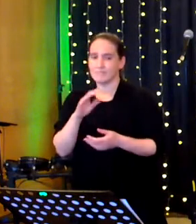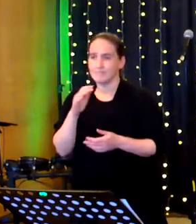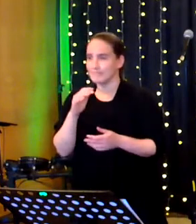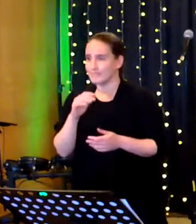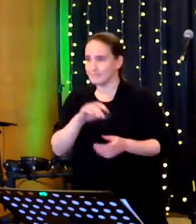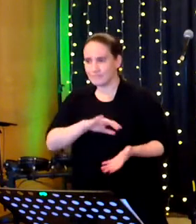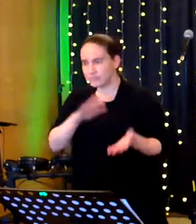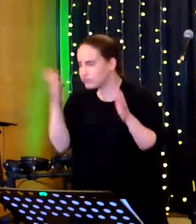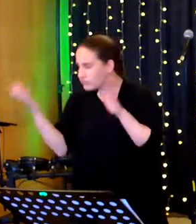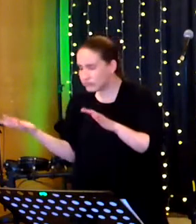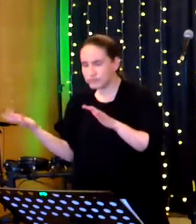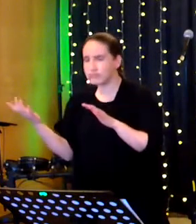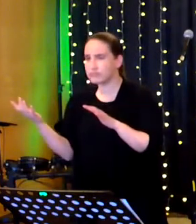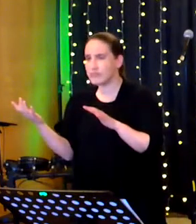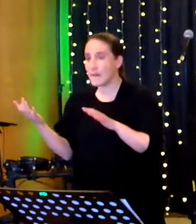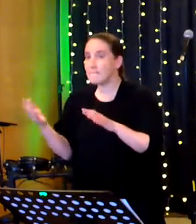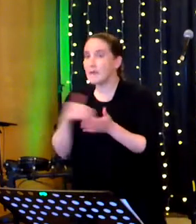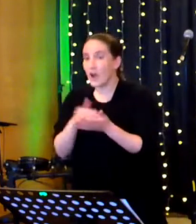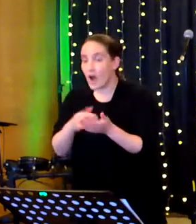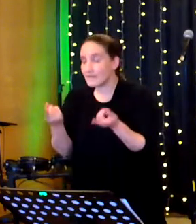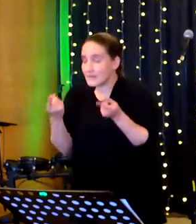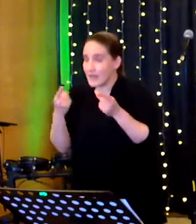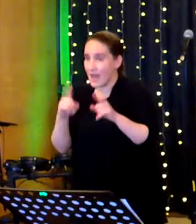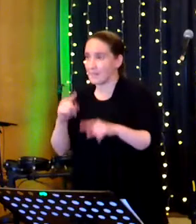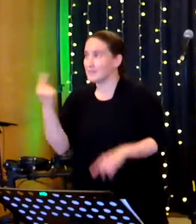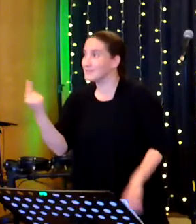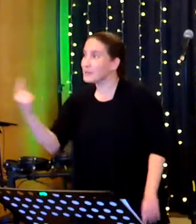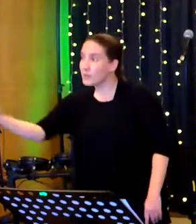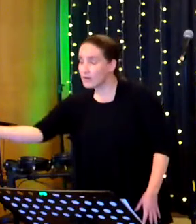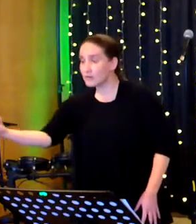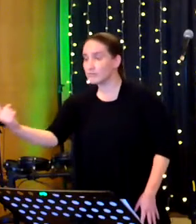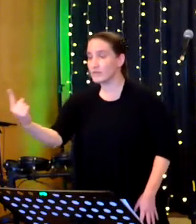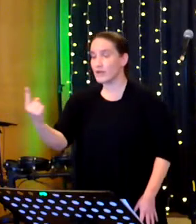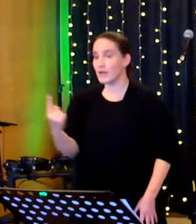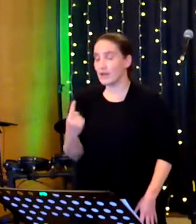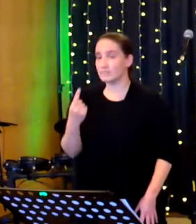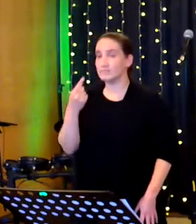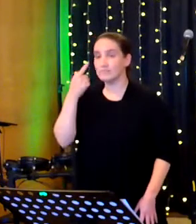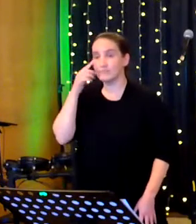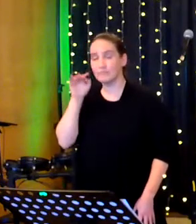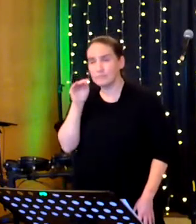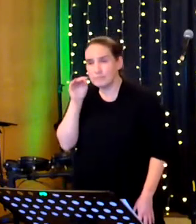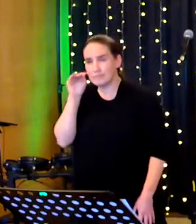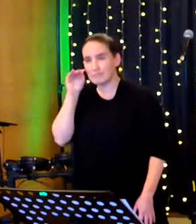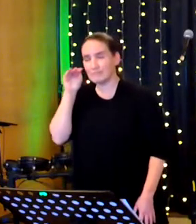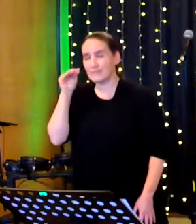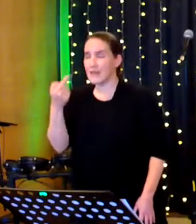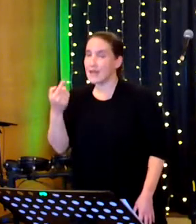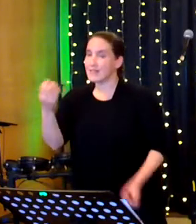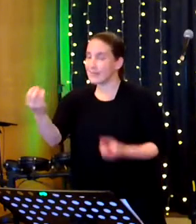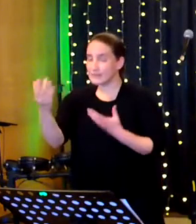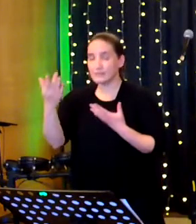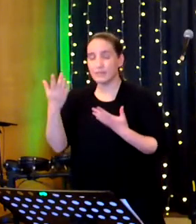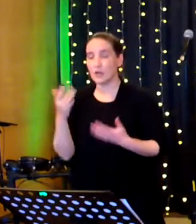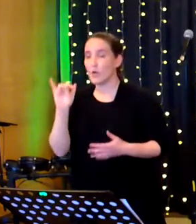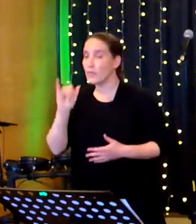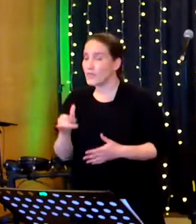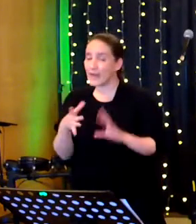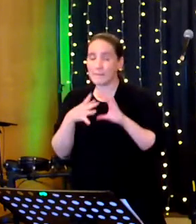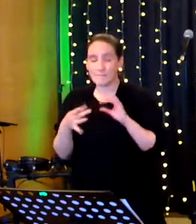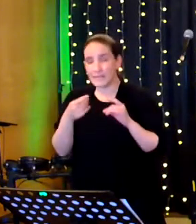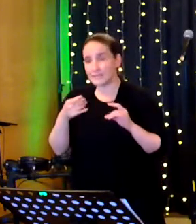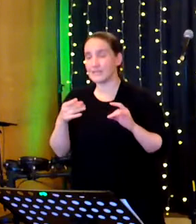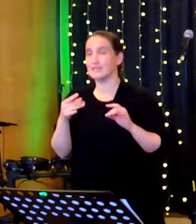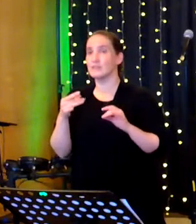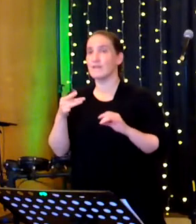up with tears in their eyes, or they'll write me a note and they'll say, oh, my gosh, I can't even explain, but you were